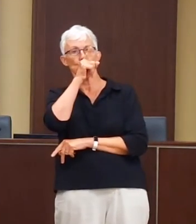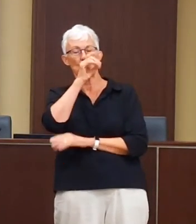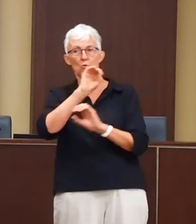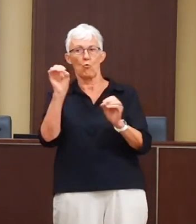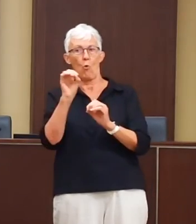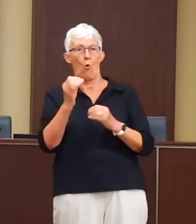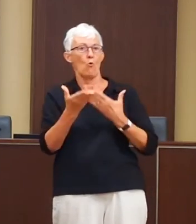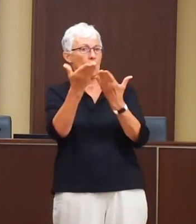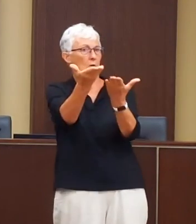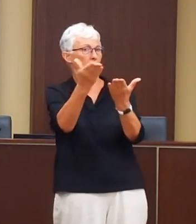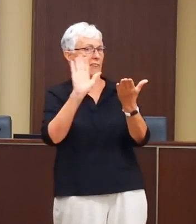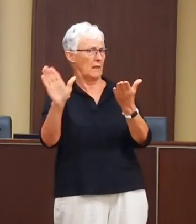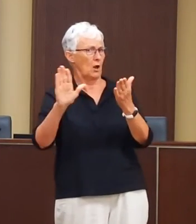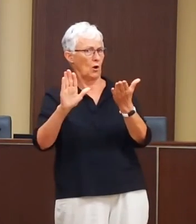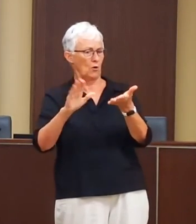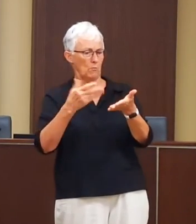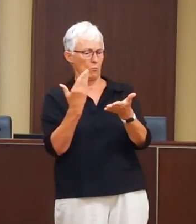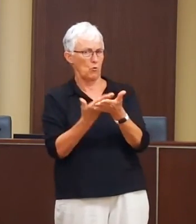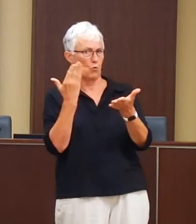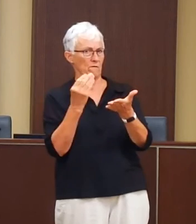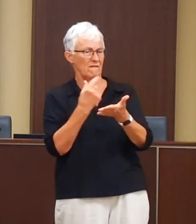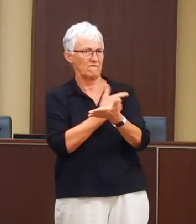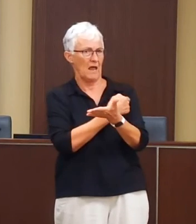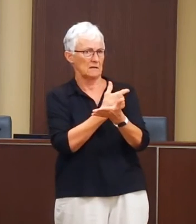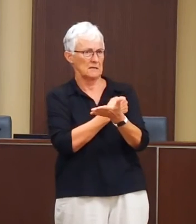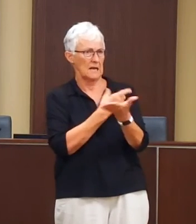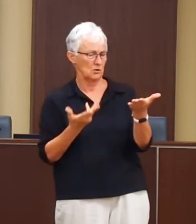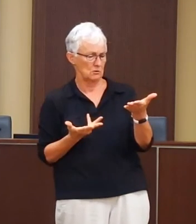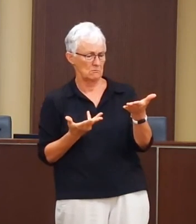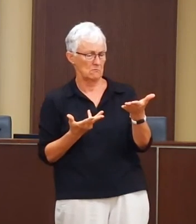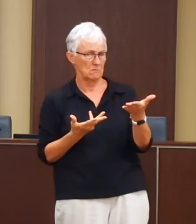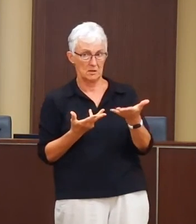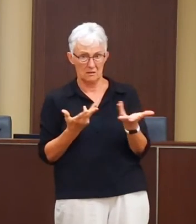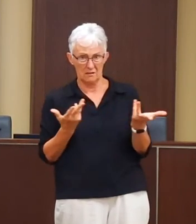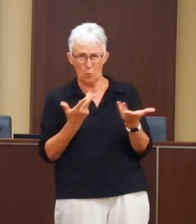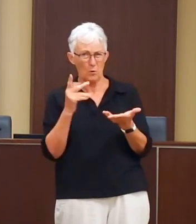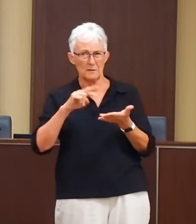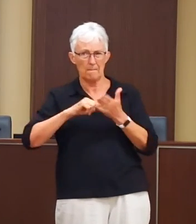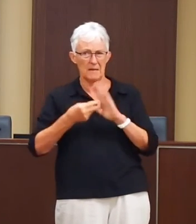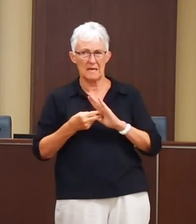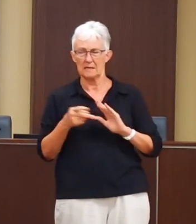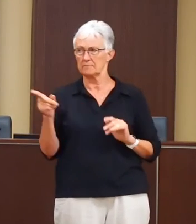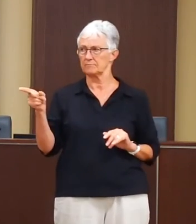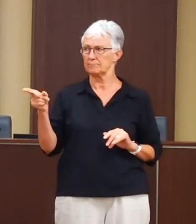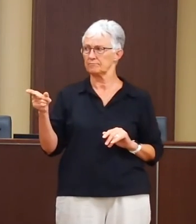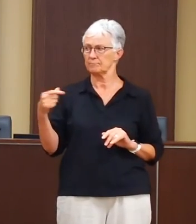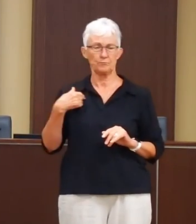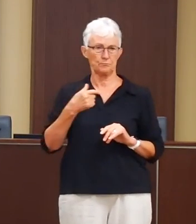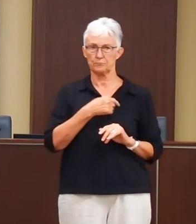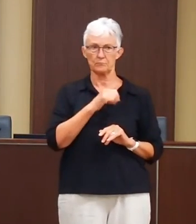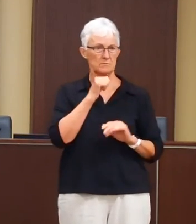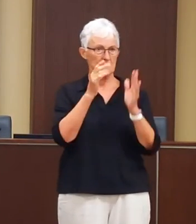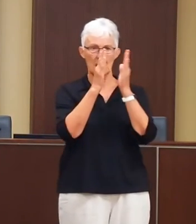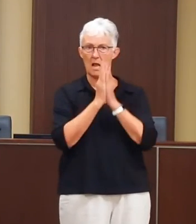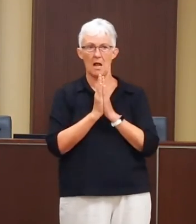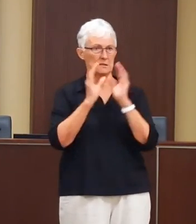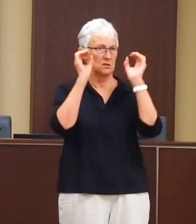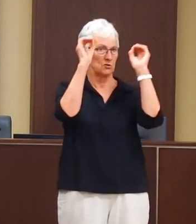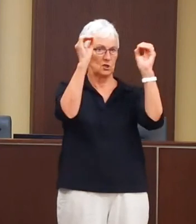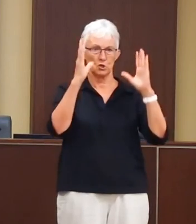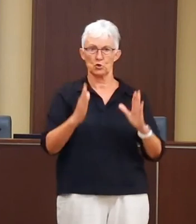question. So let me talk about teachers first of all. We're not going to be asking for verification from